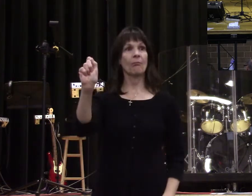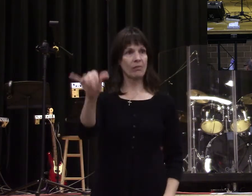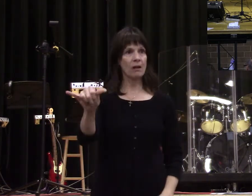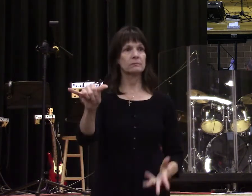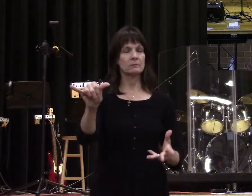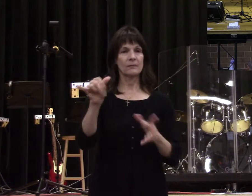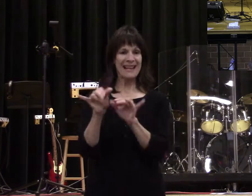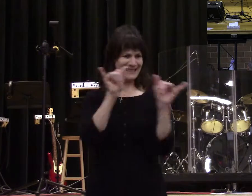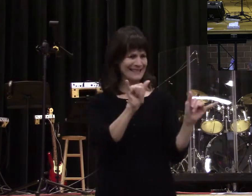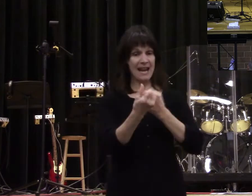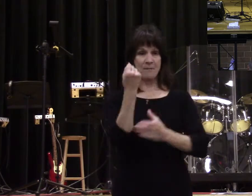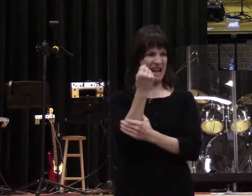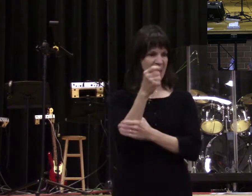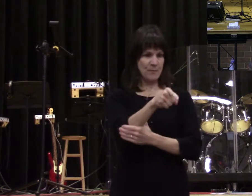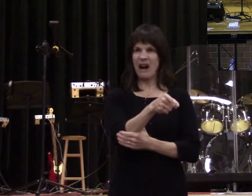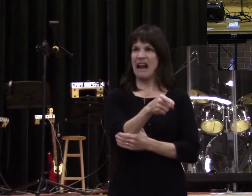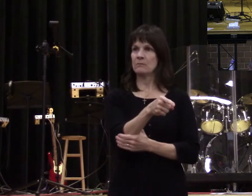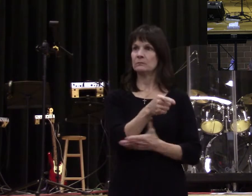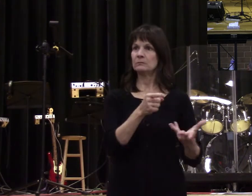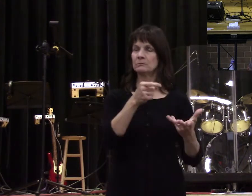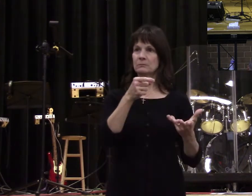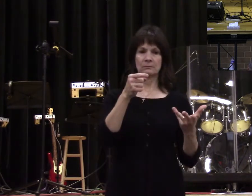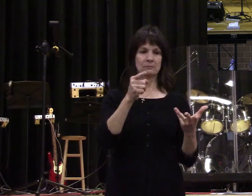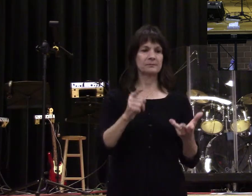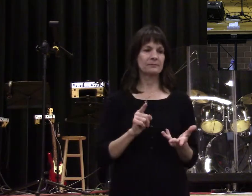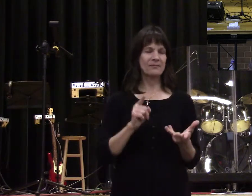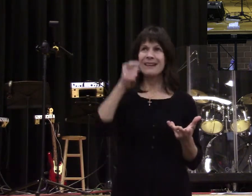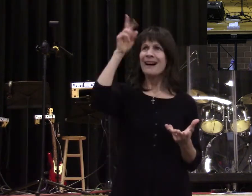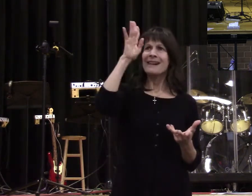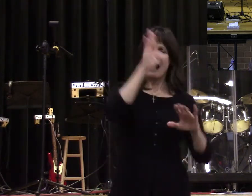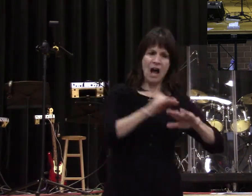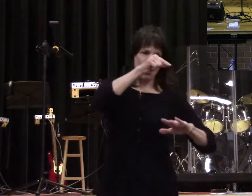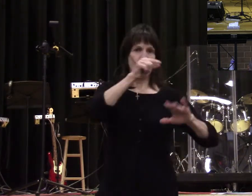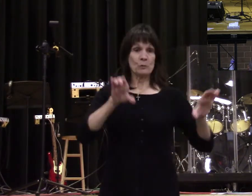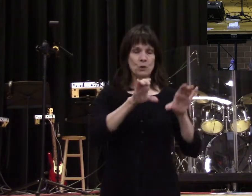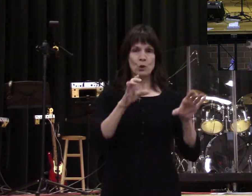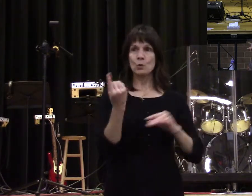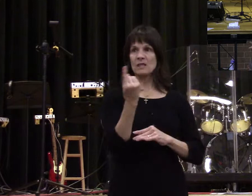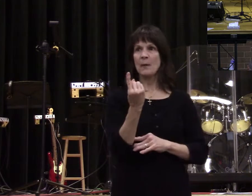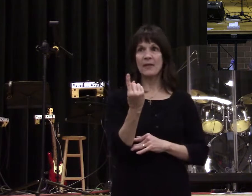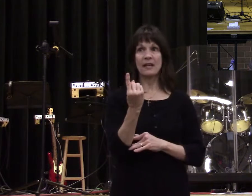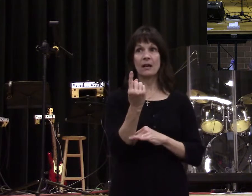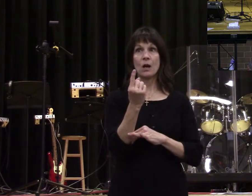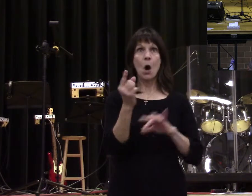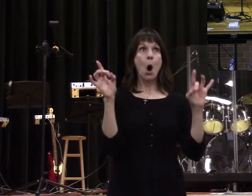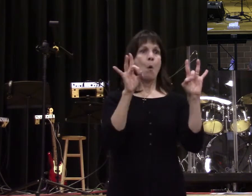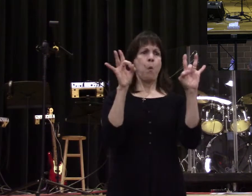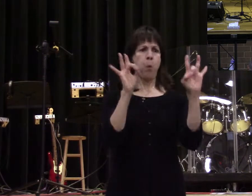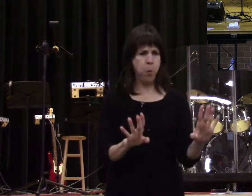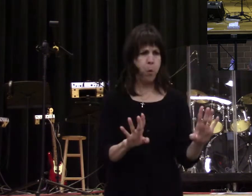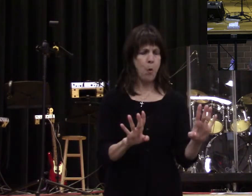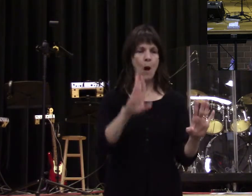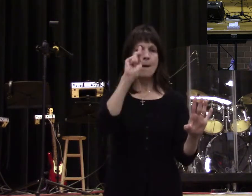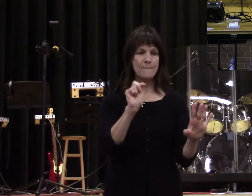had on the worst of his days, and on an assignment given from God that was, you would just say, no, there can't even be. He